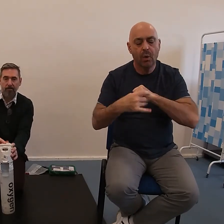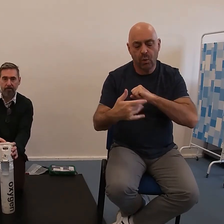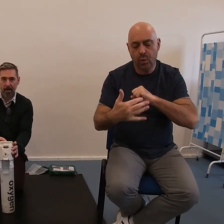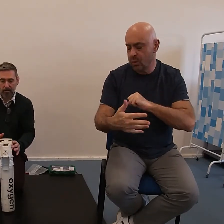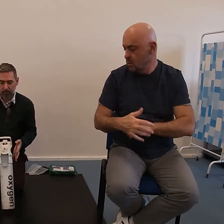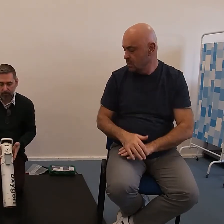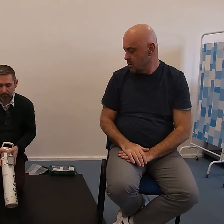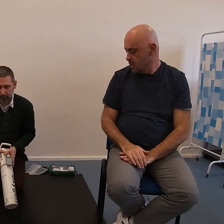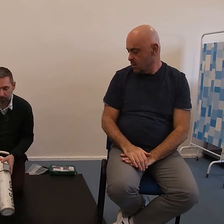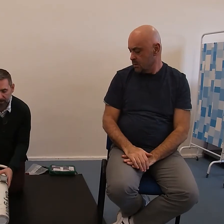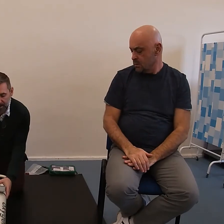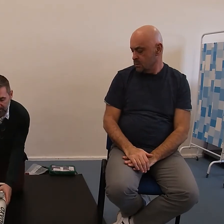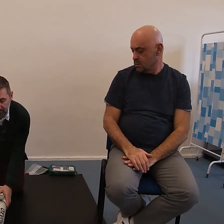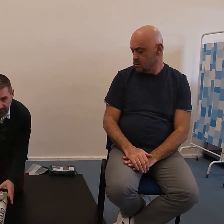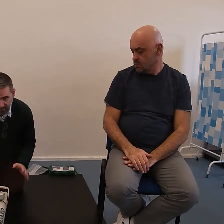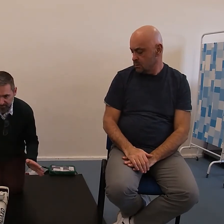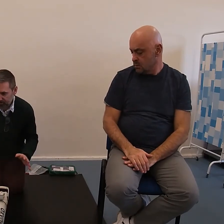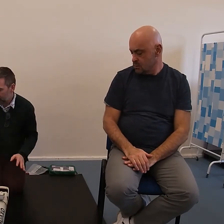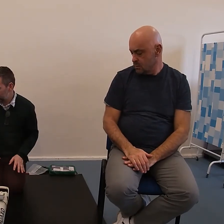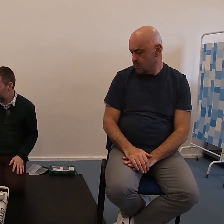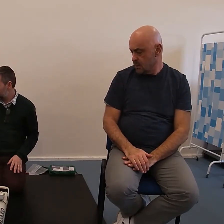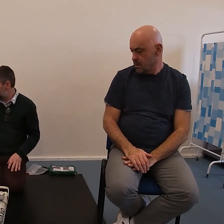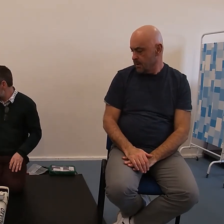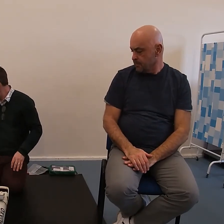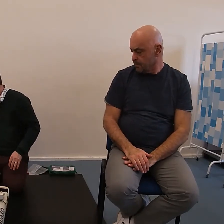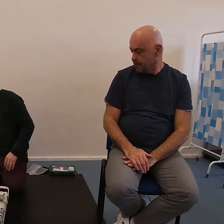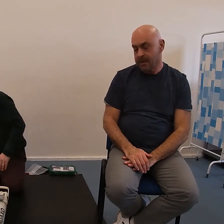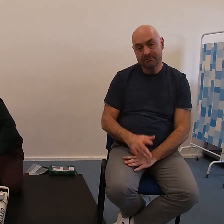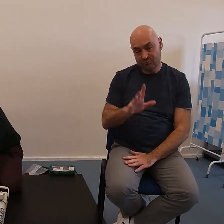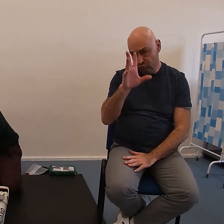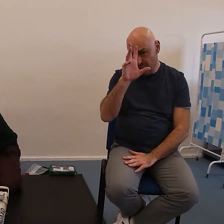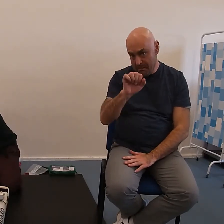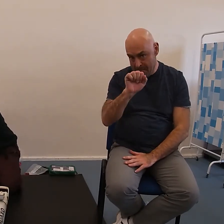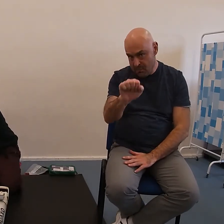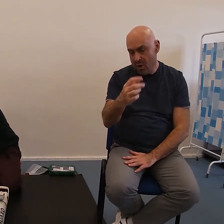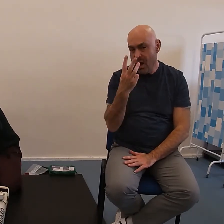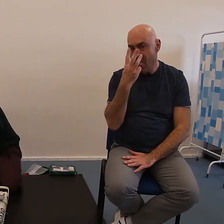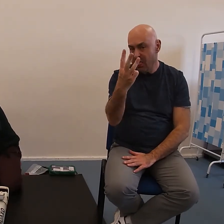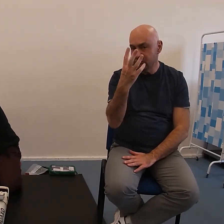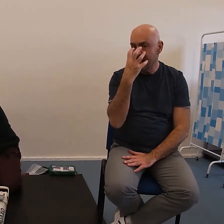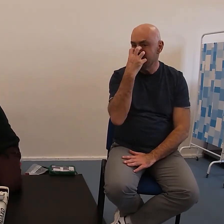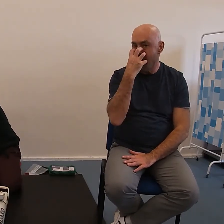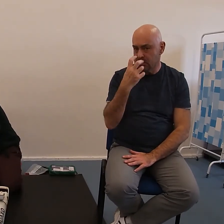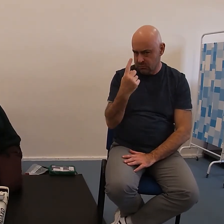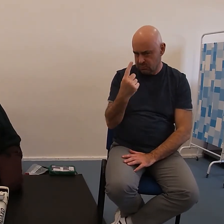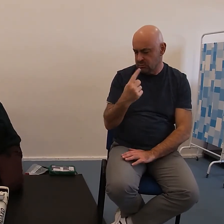flow. Now, we have, as I've shown, 3 masks